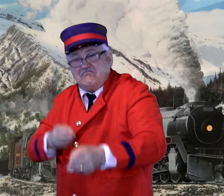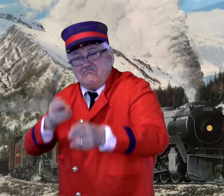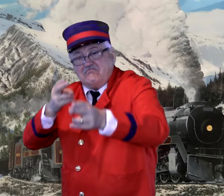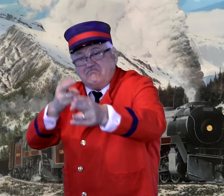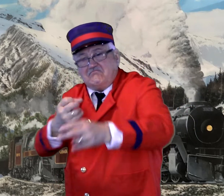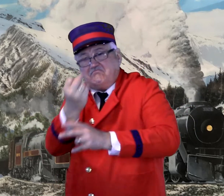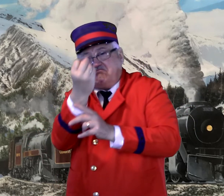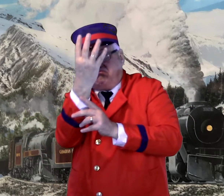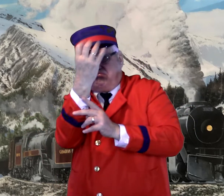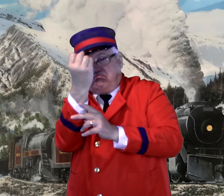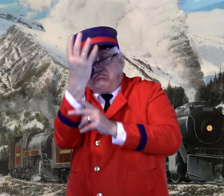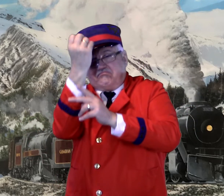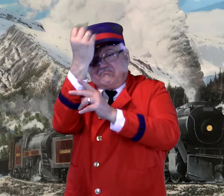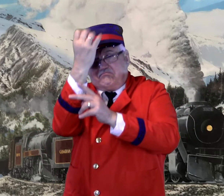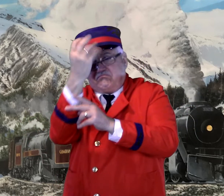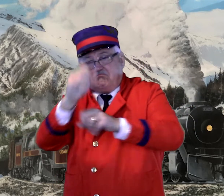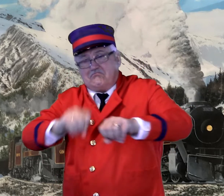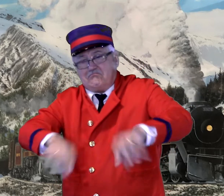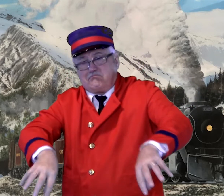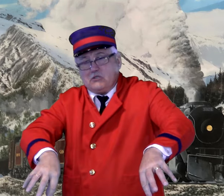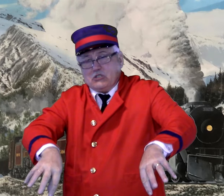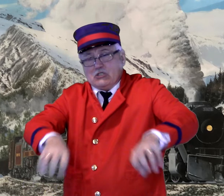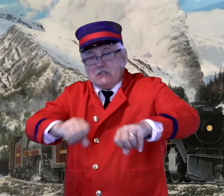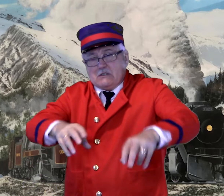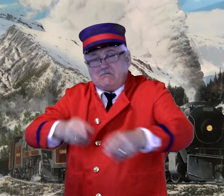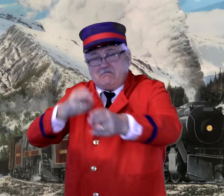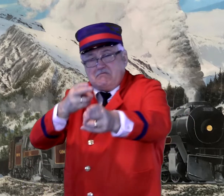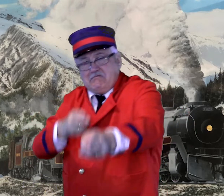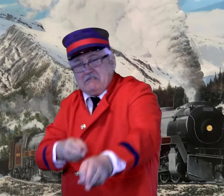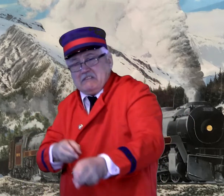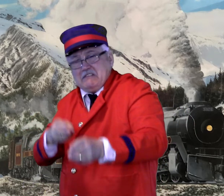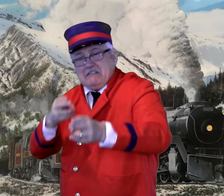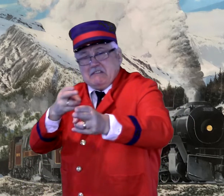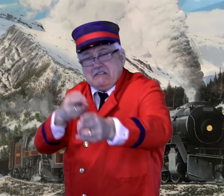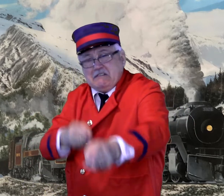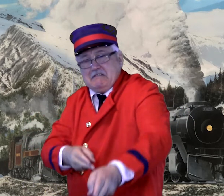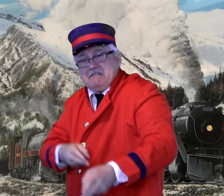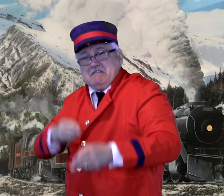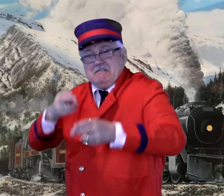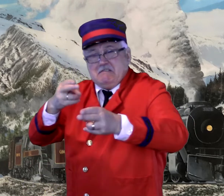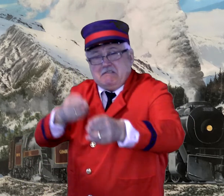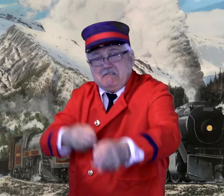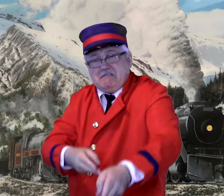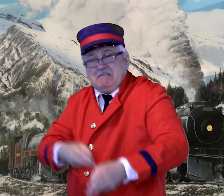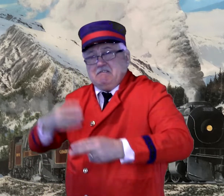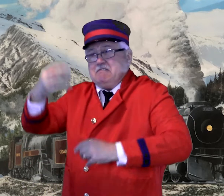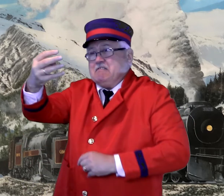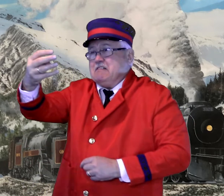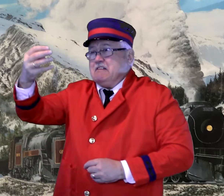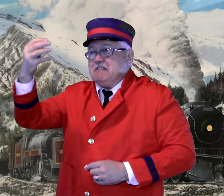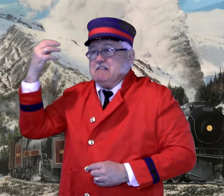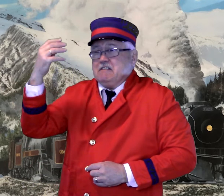passing the houses and the cars and the people. The train would continue to steam along on its